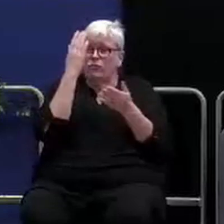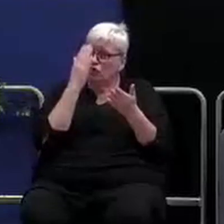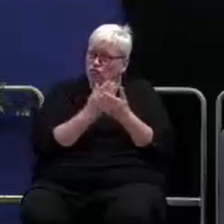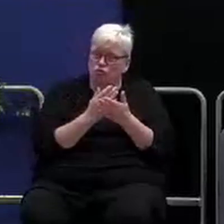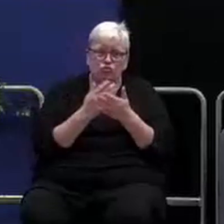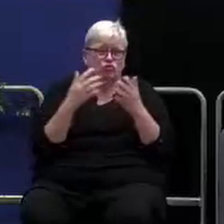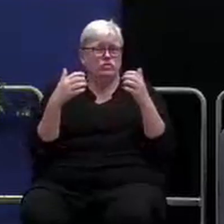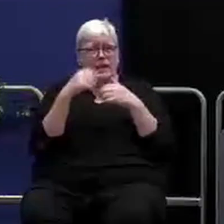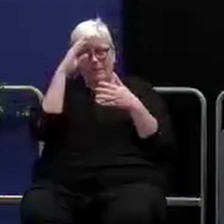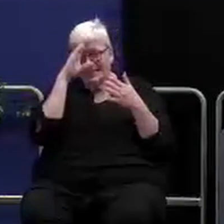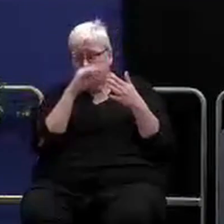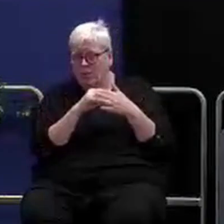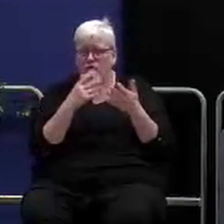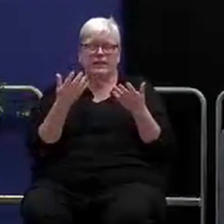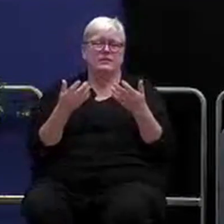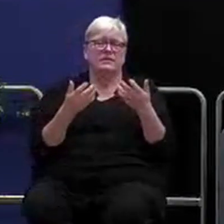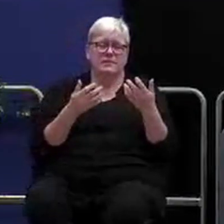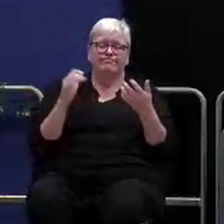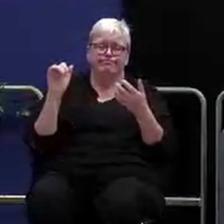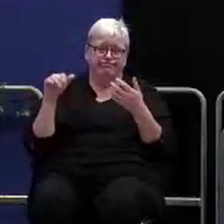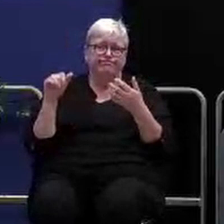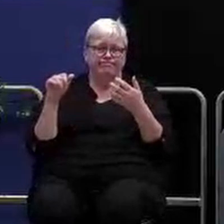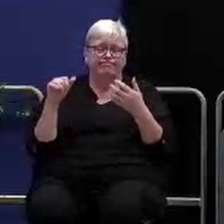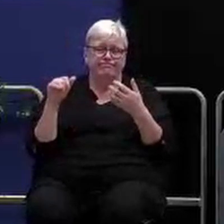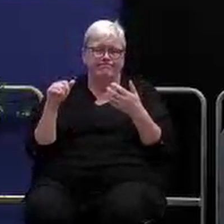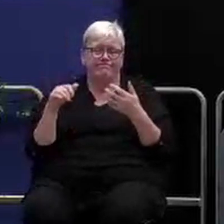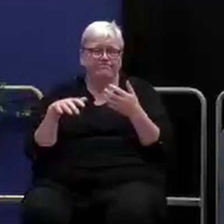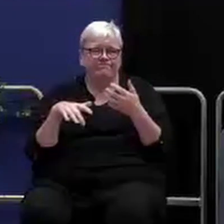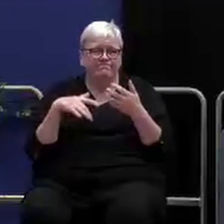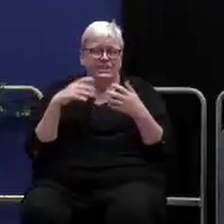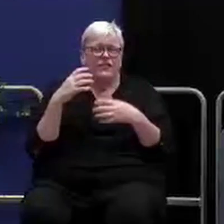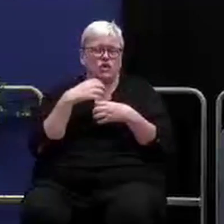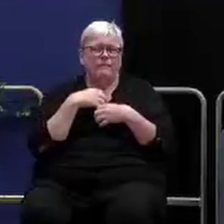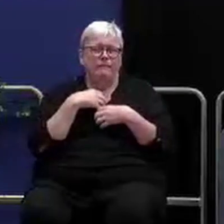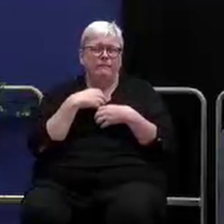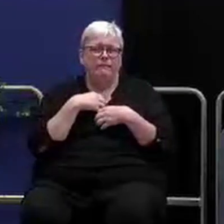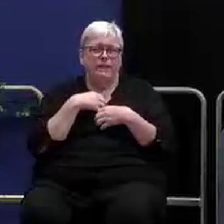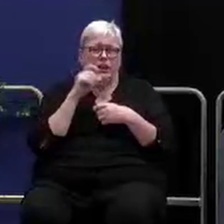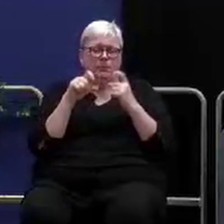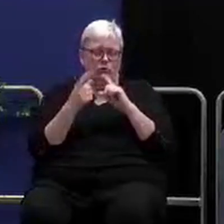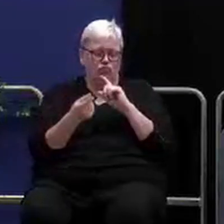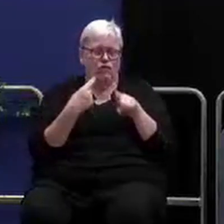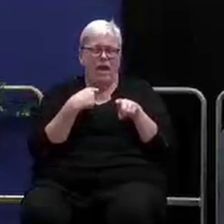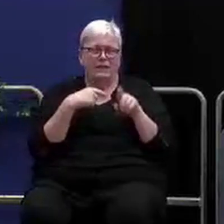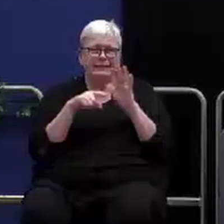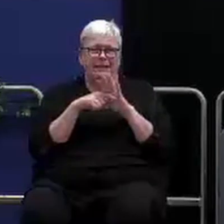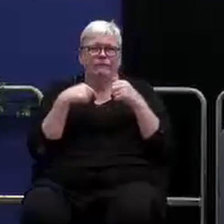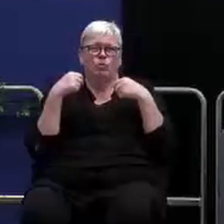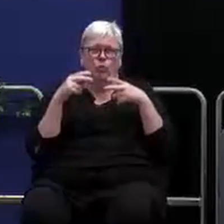we experienced it, or our version of the truth. There's obviously a fear that people will react negatively,